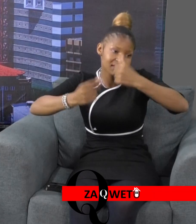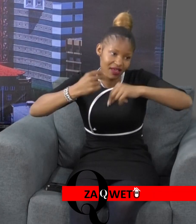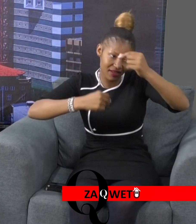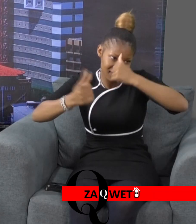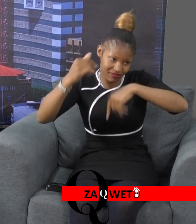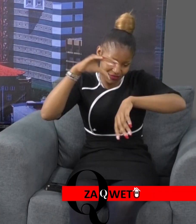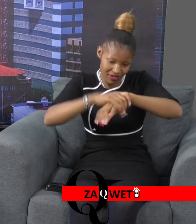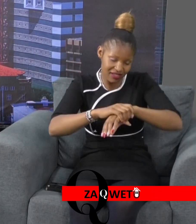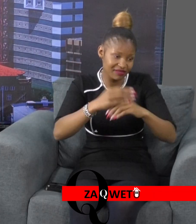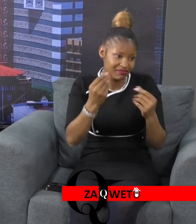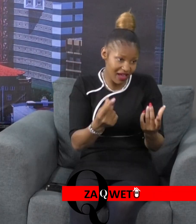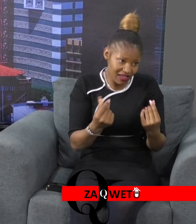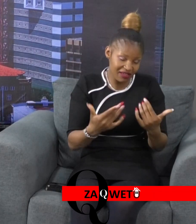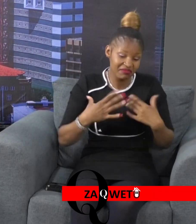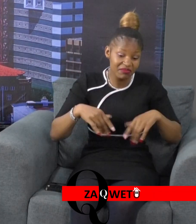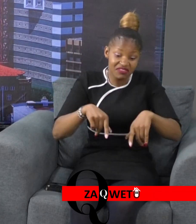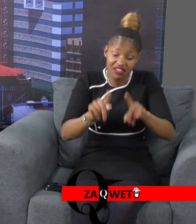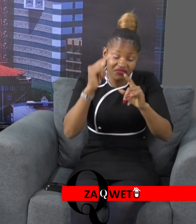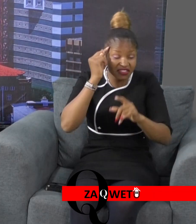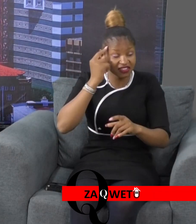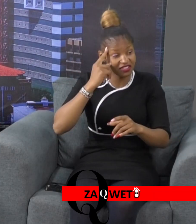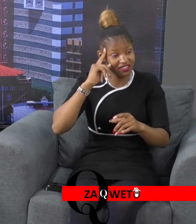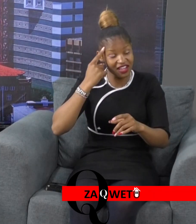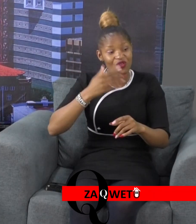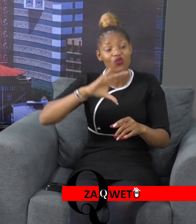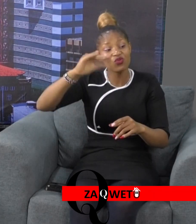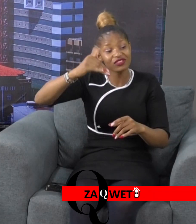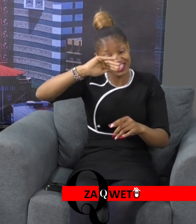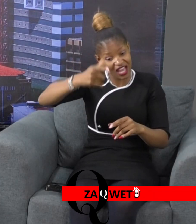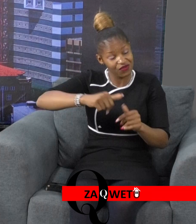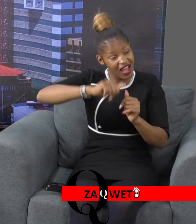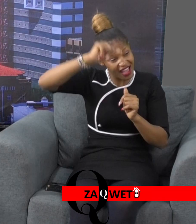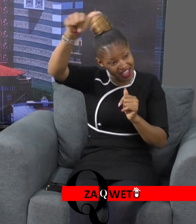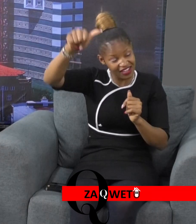And then they sell the products, and that's how they make their living.